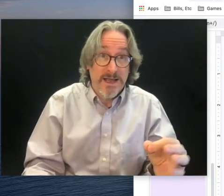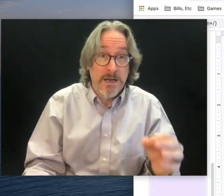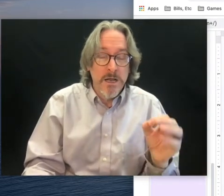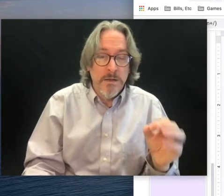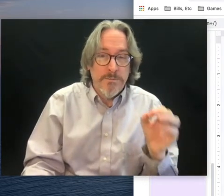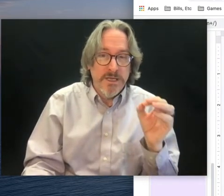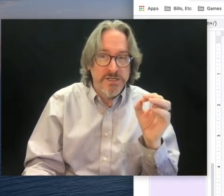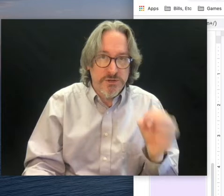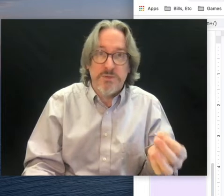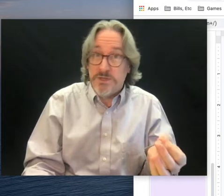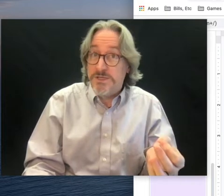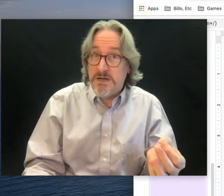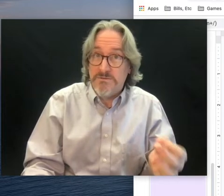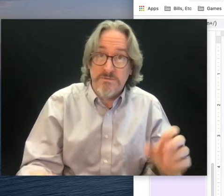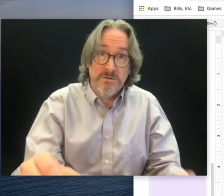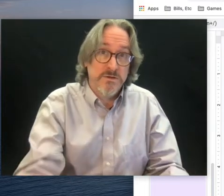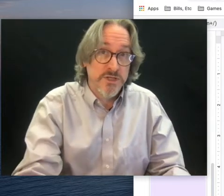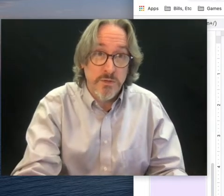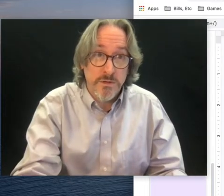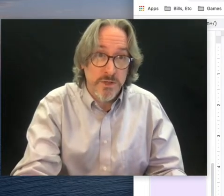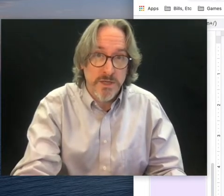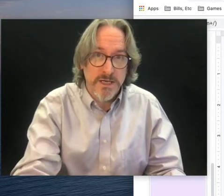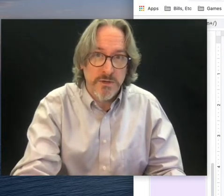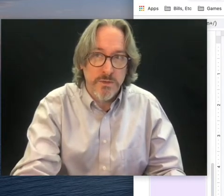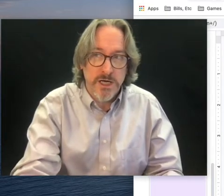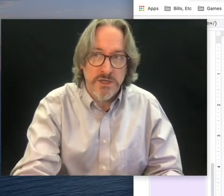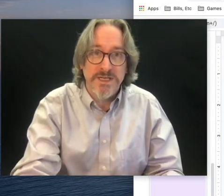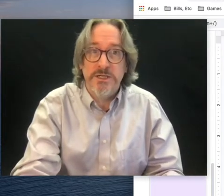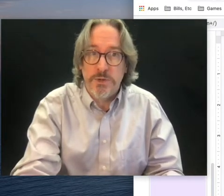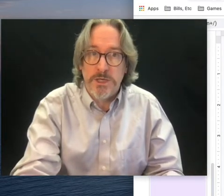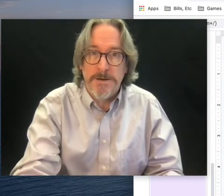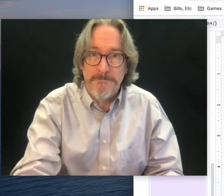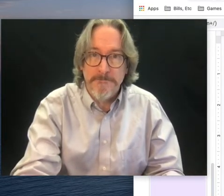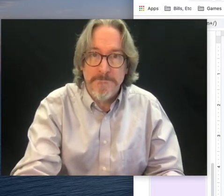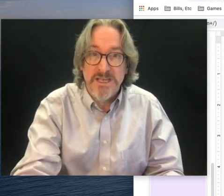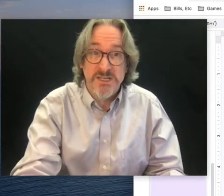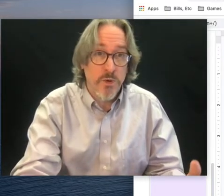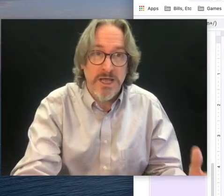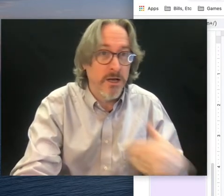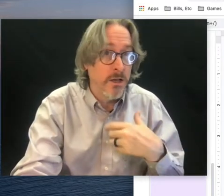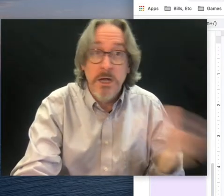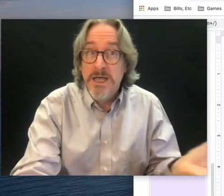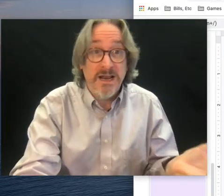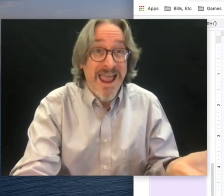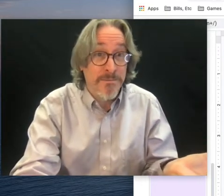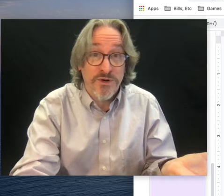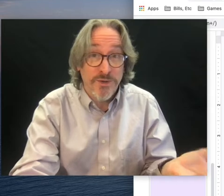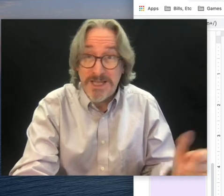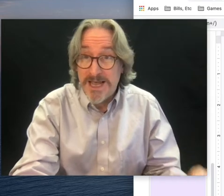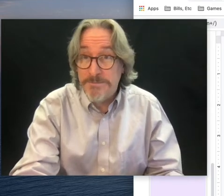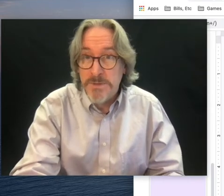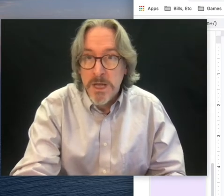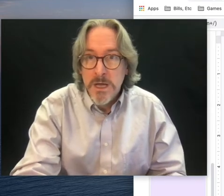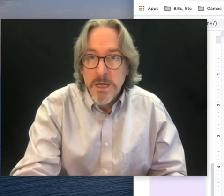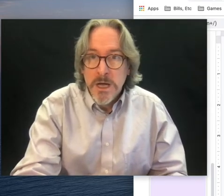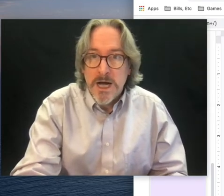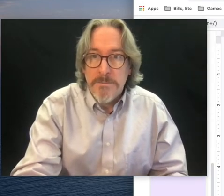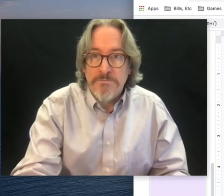back and get it. Be strict with yourself. Don't take the shortcut, because it'll hamper you in the end.